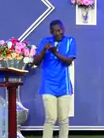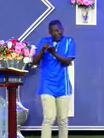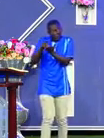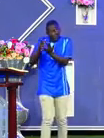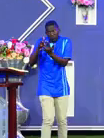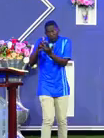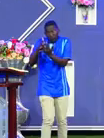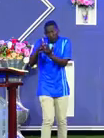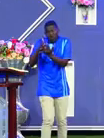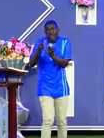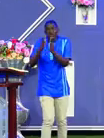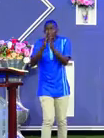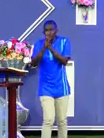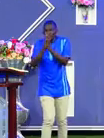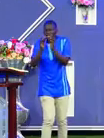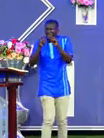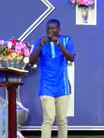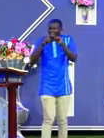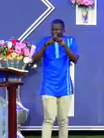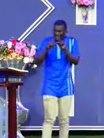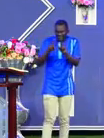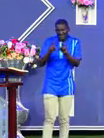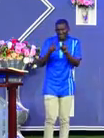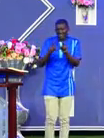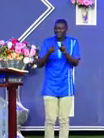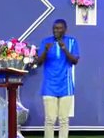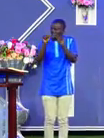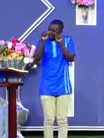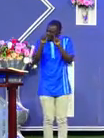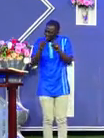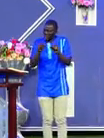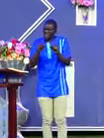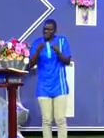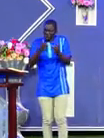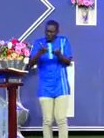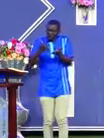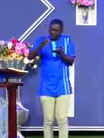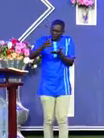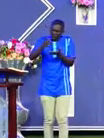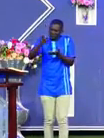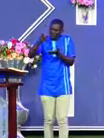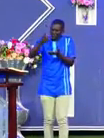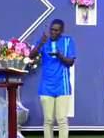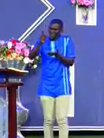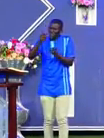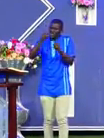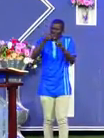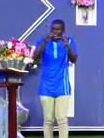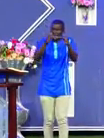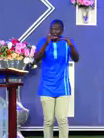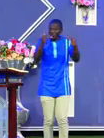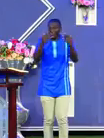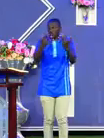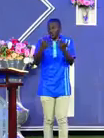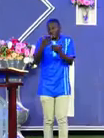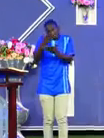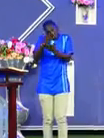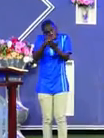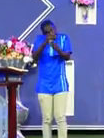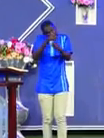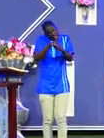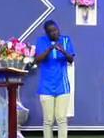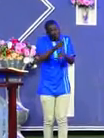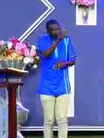Naye zirina omuwendo kwe zirina okuwerera. But then there is a value that they have to mount to. Olulumwe sala yo gwengo omweyinzo